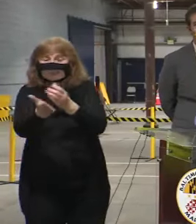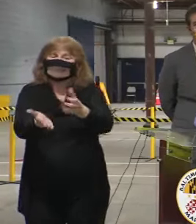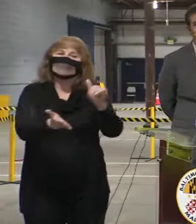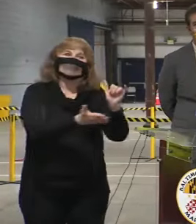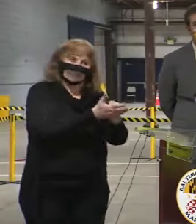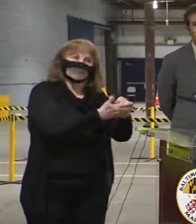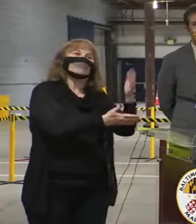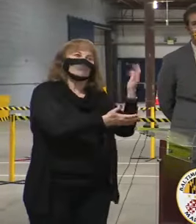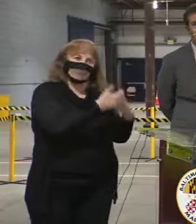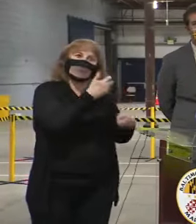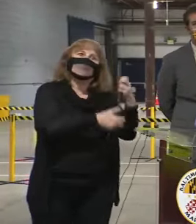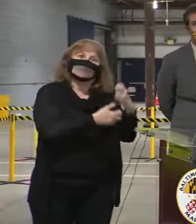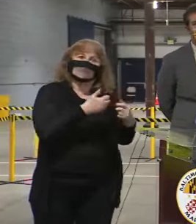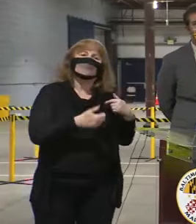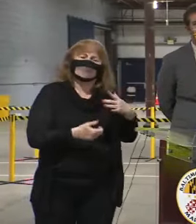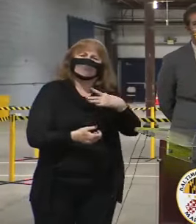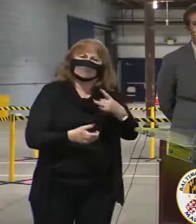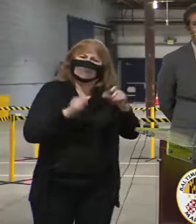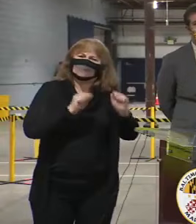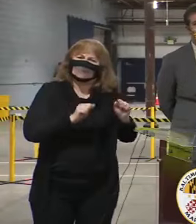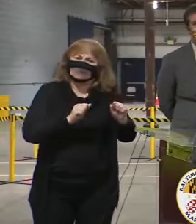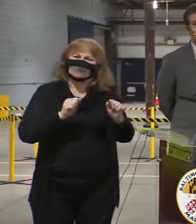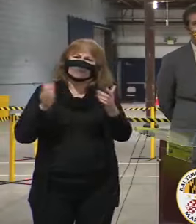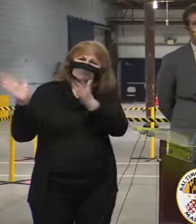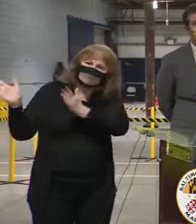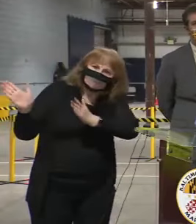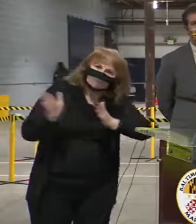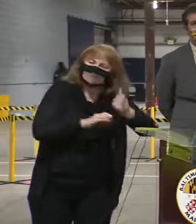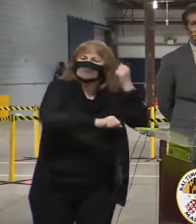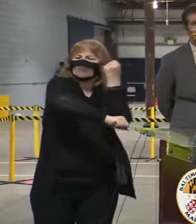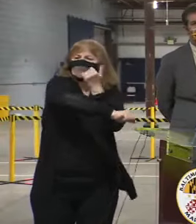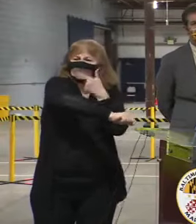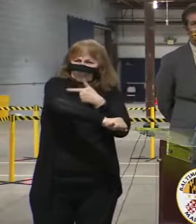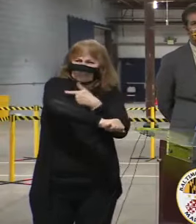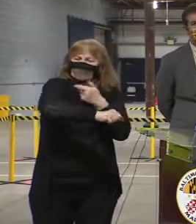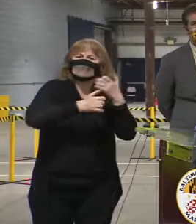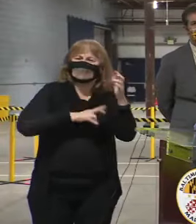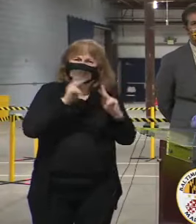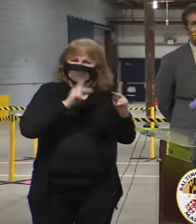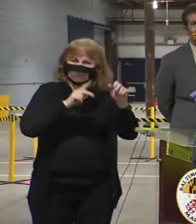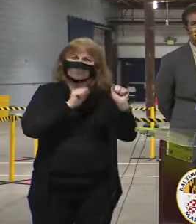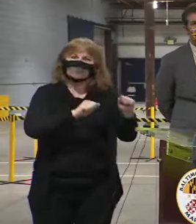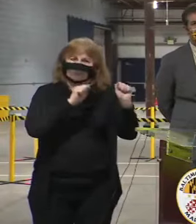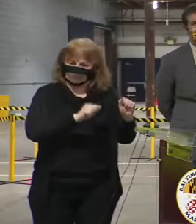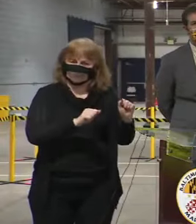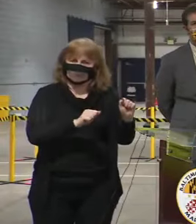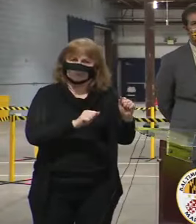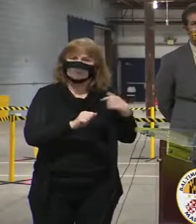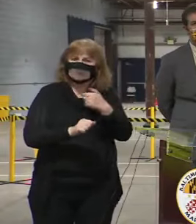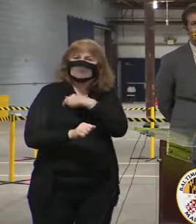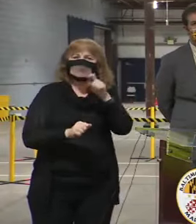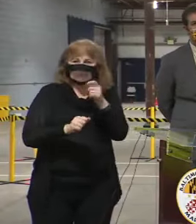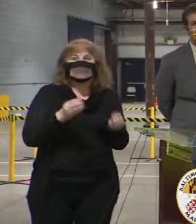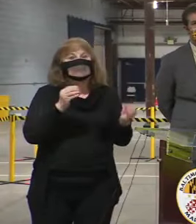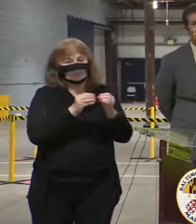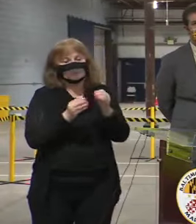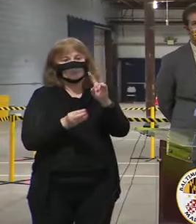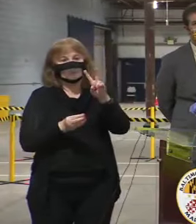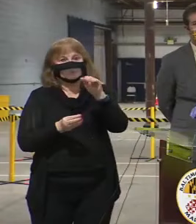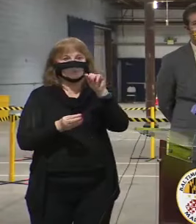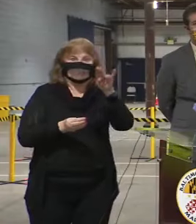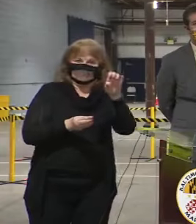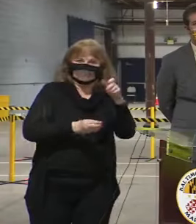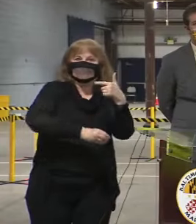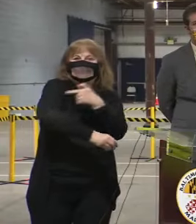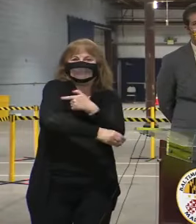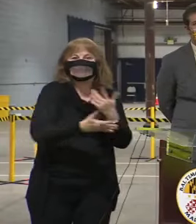whole piece. We would really like to be able to vaccinate as many of our residents as we can. We need more vaccine. And